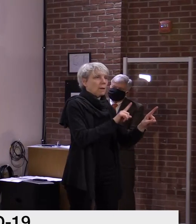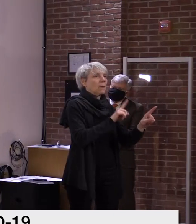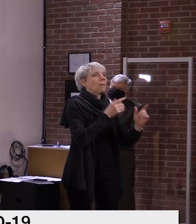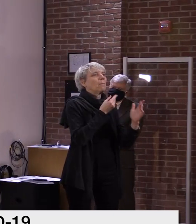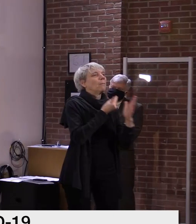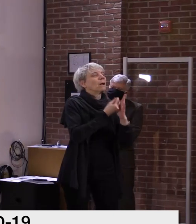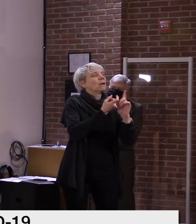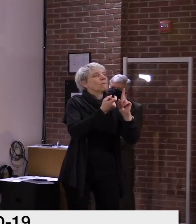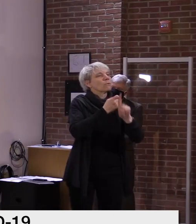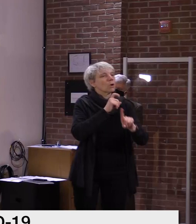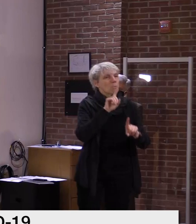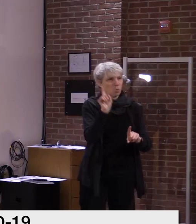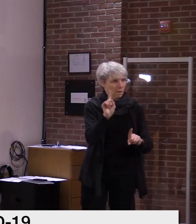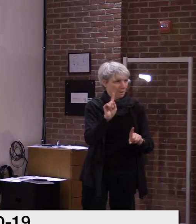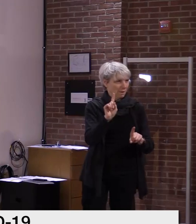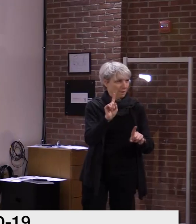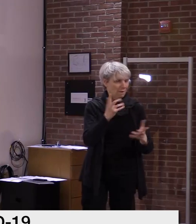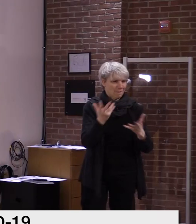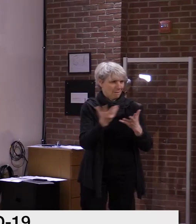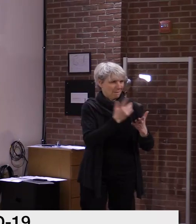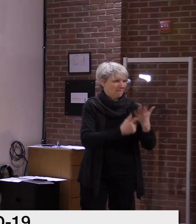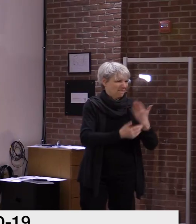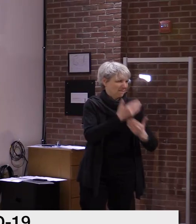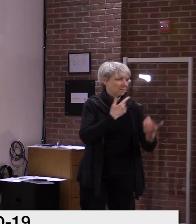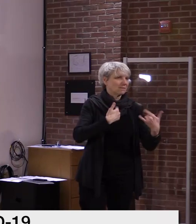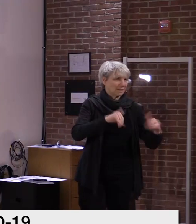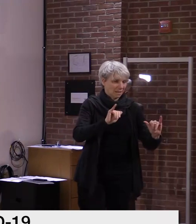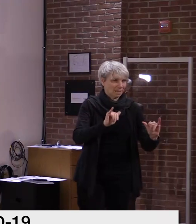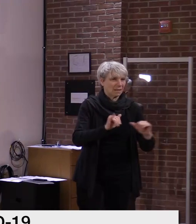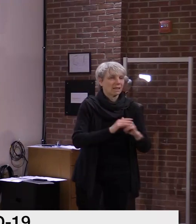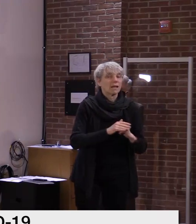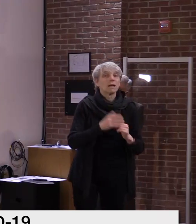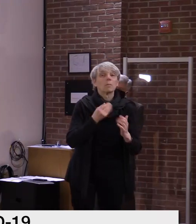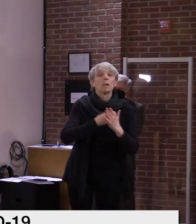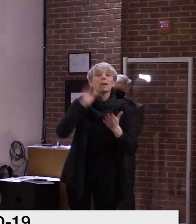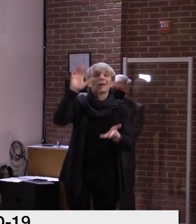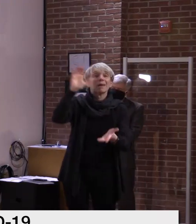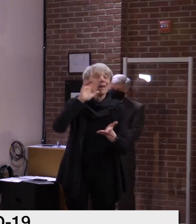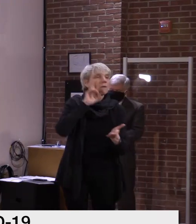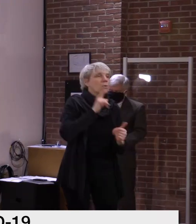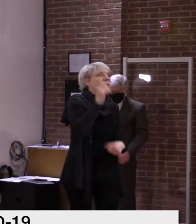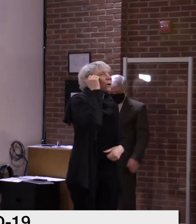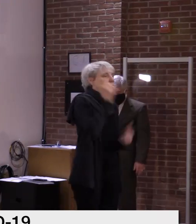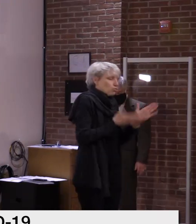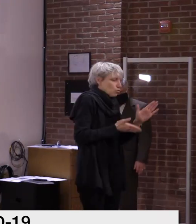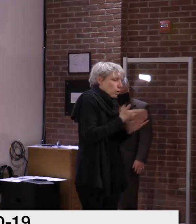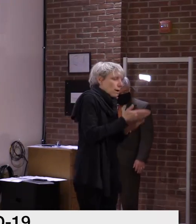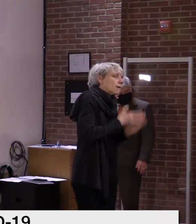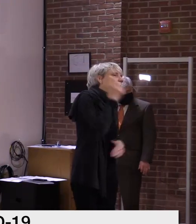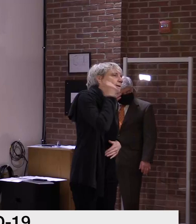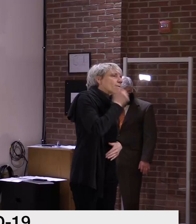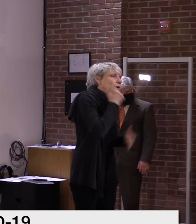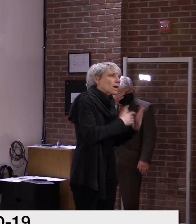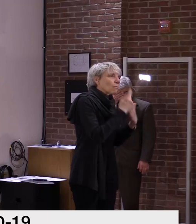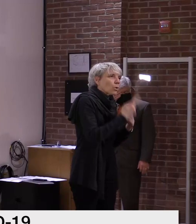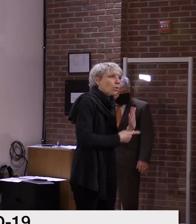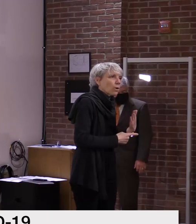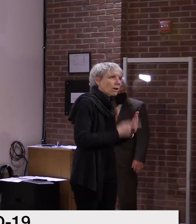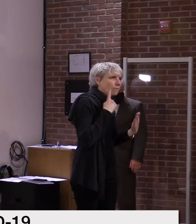money comes from, because if we spend it on programmatic needs, we won't have it